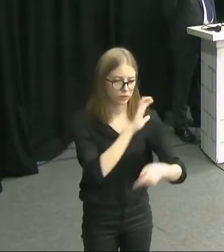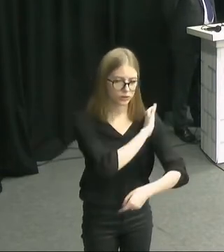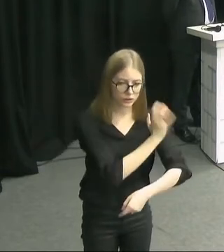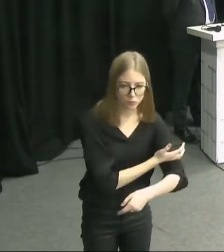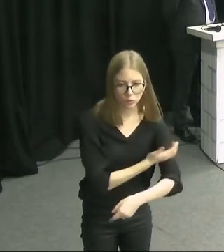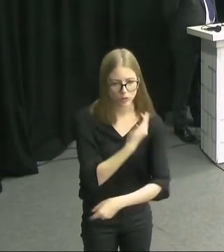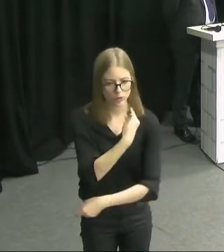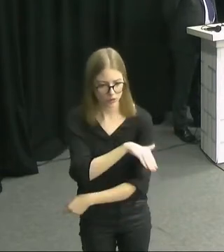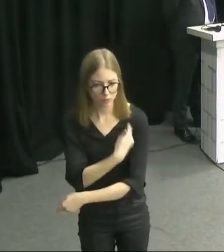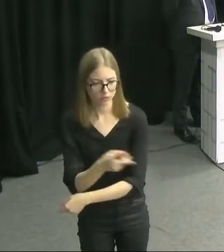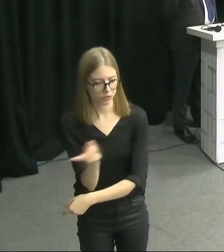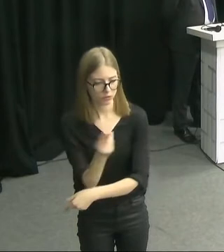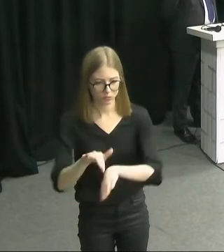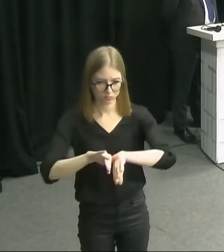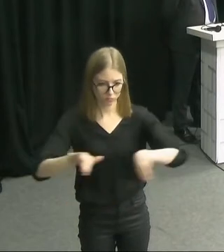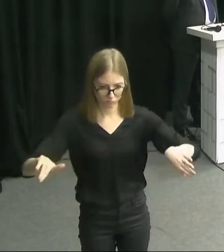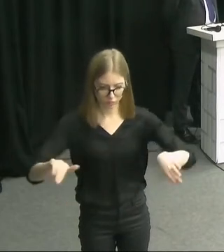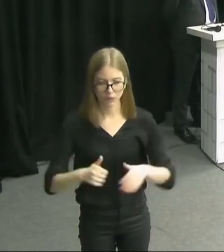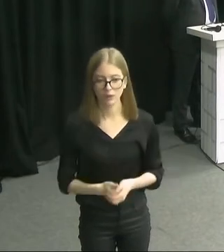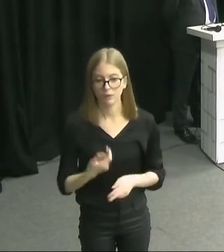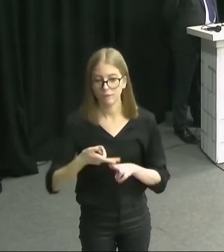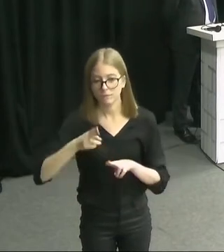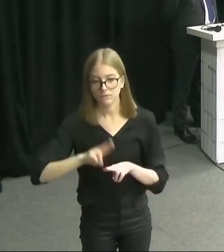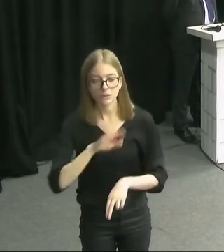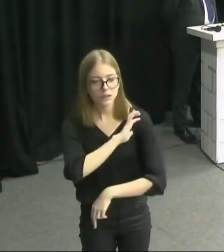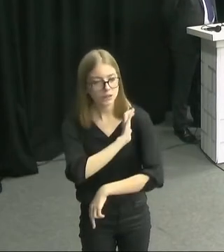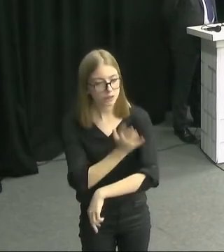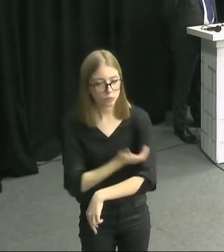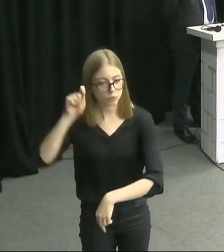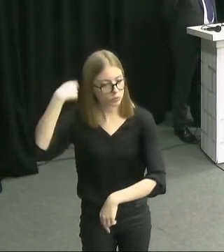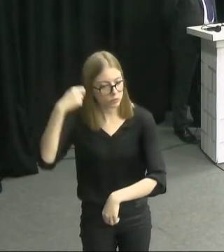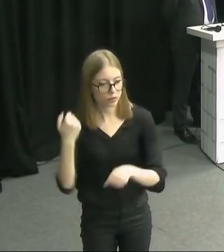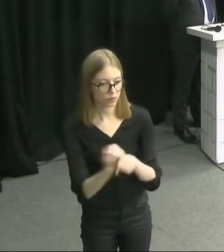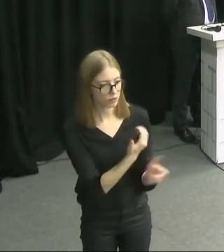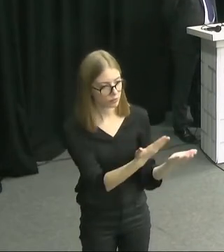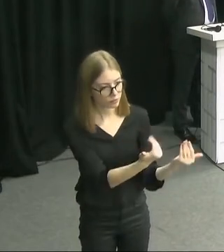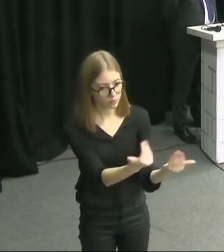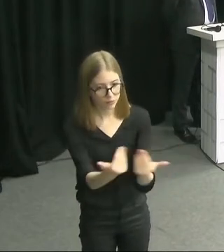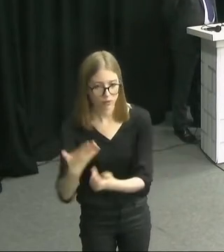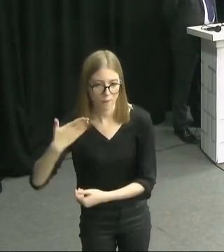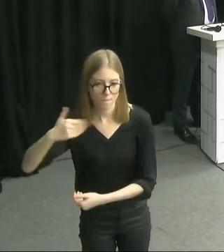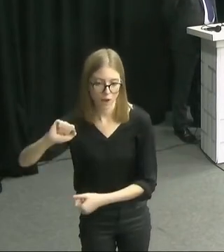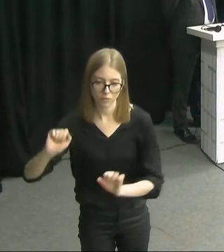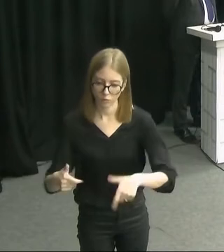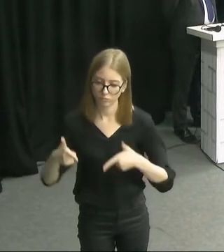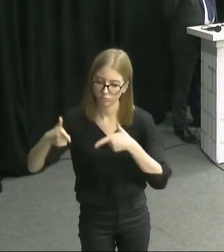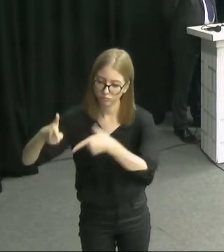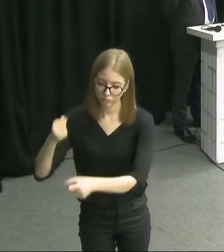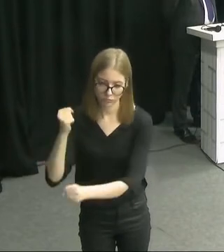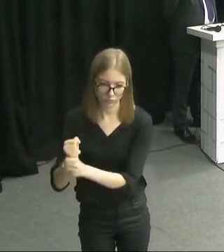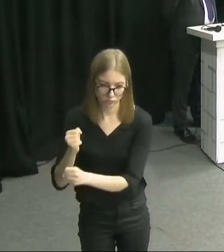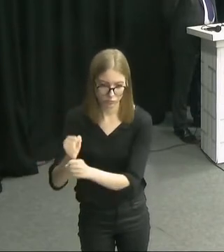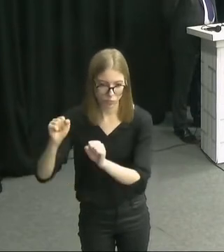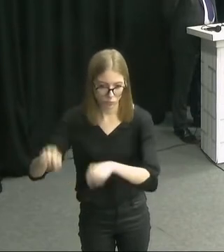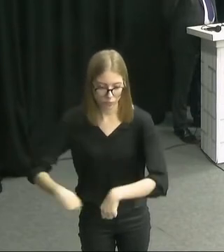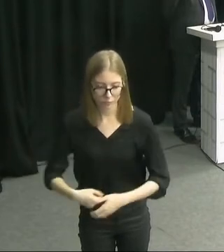is what differentiates good universities from bad universities. So I think flexibility and interdisciplinarity here